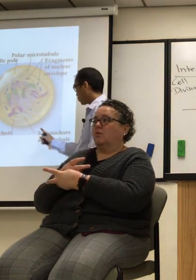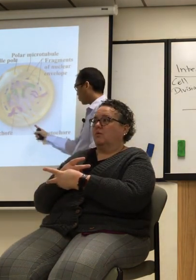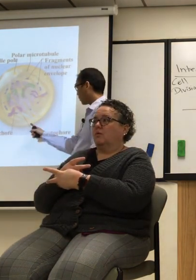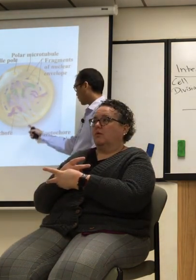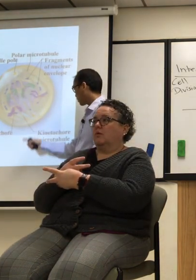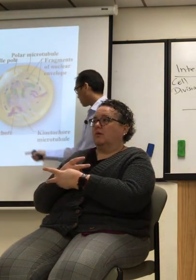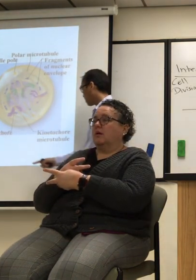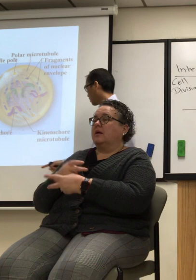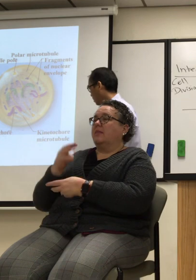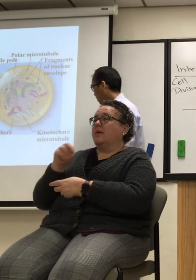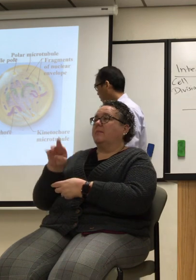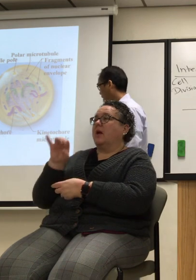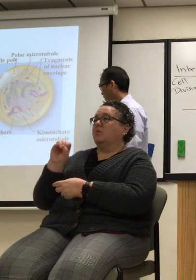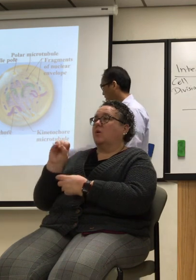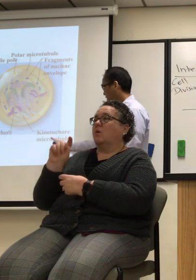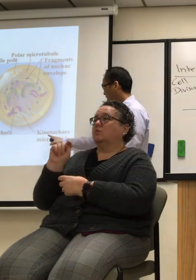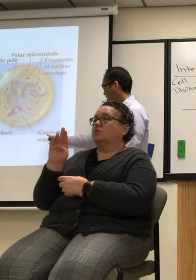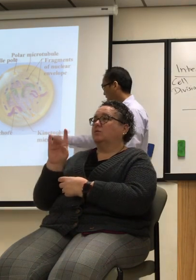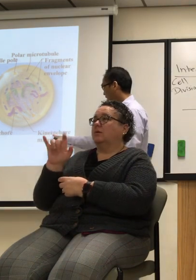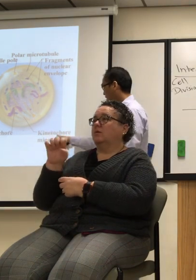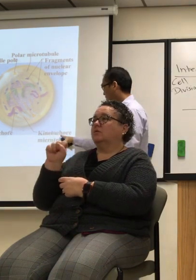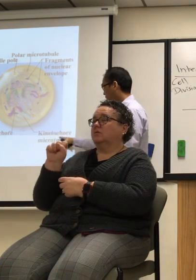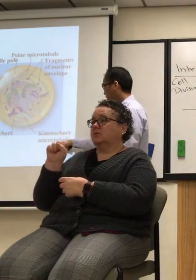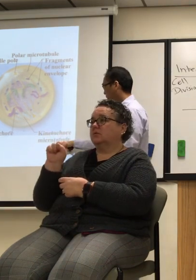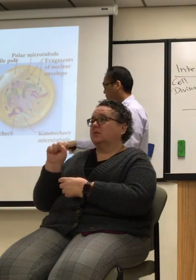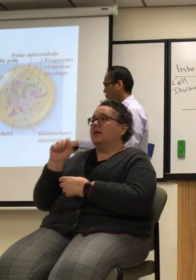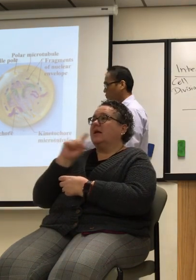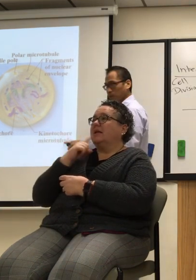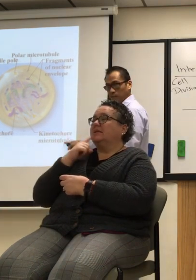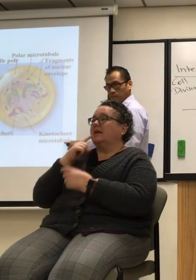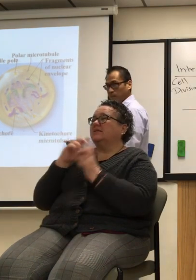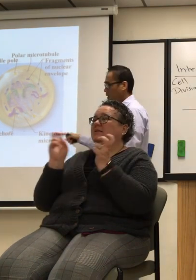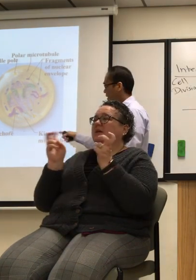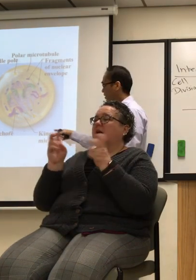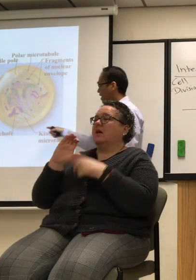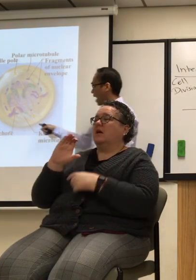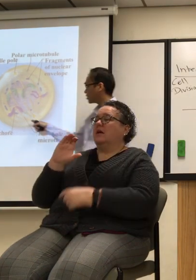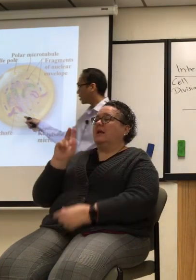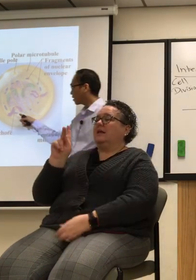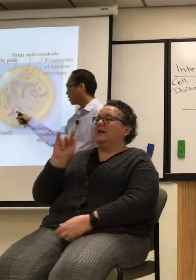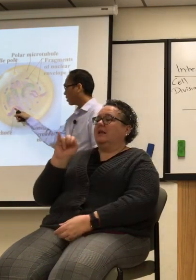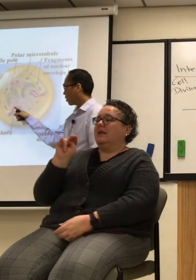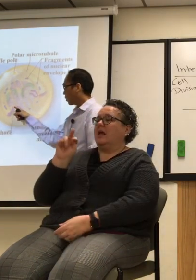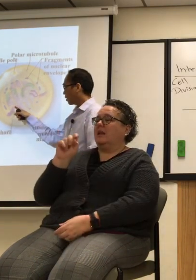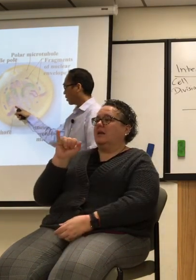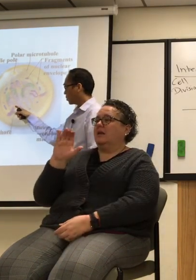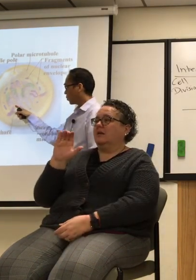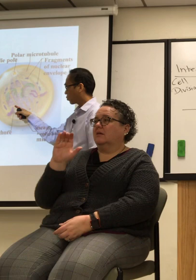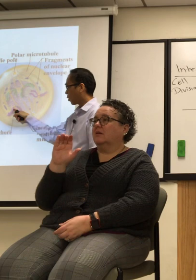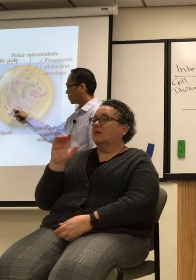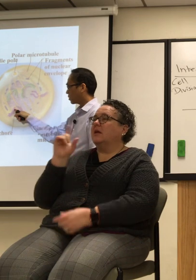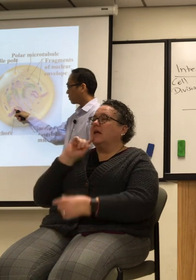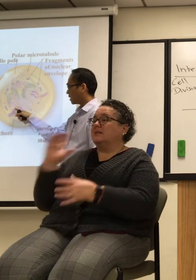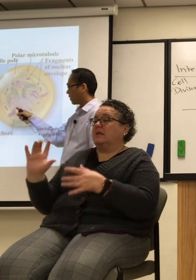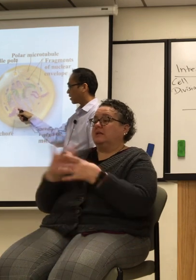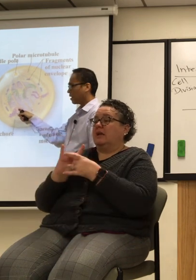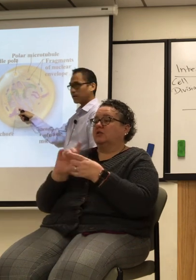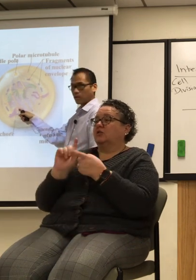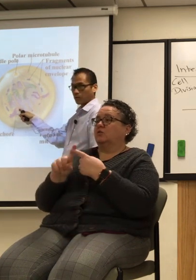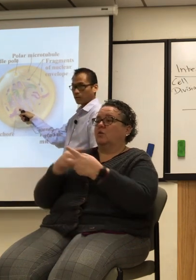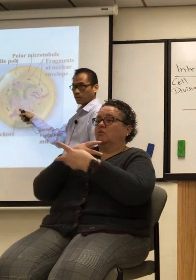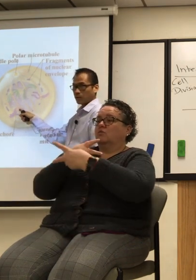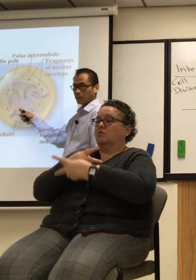The microtubules, it says kinetochore microtubule. It's attaching to the chromosomes